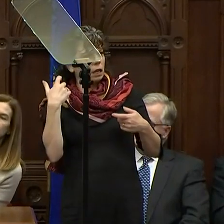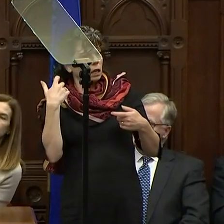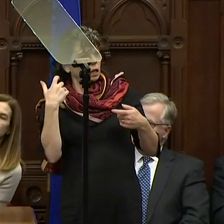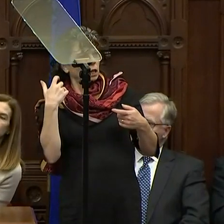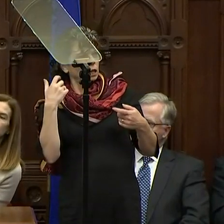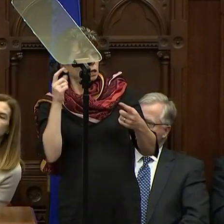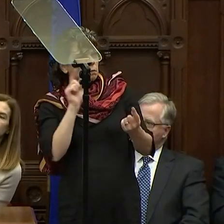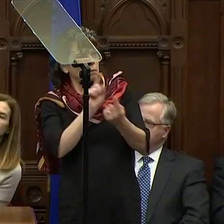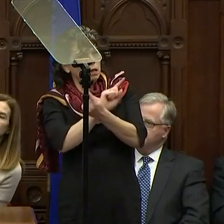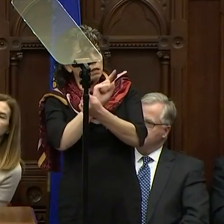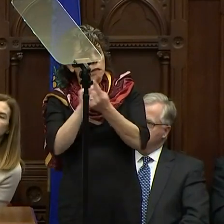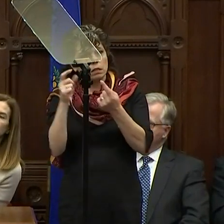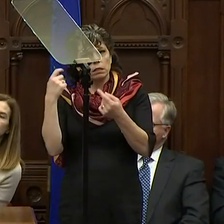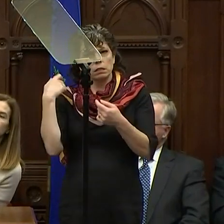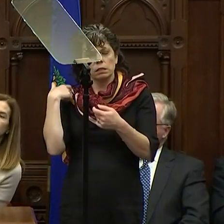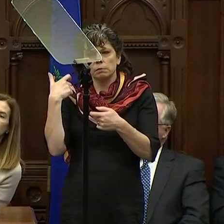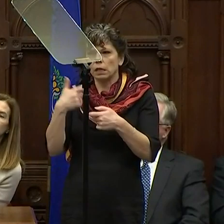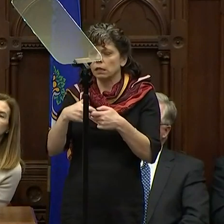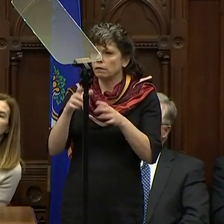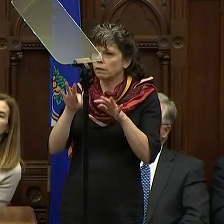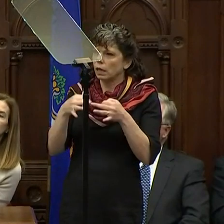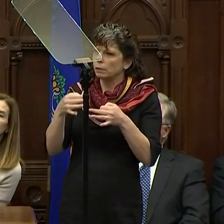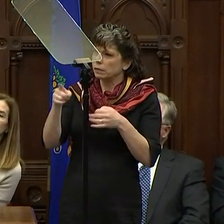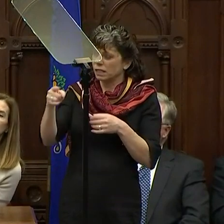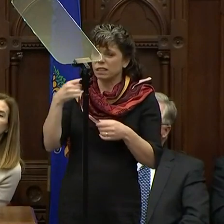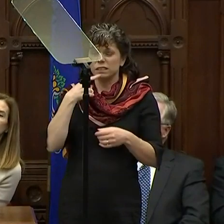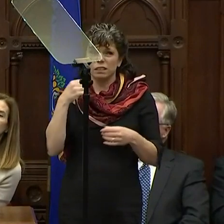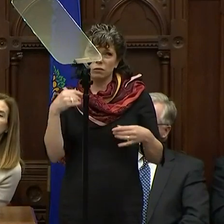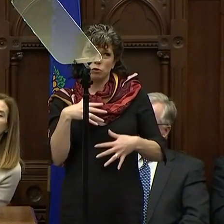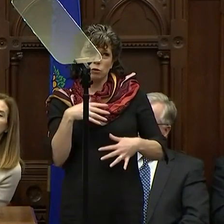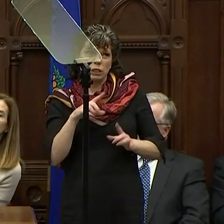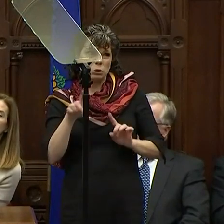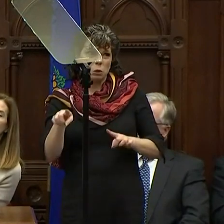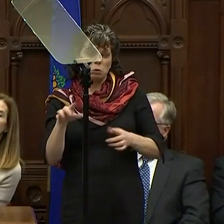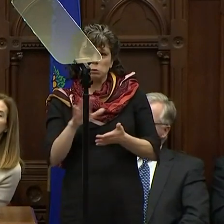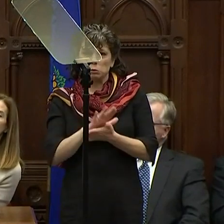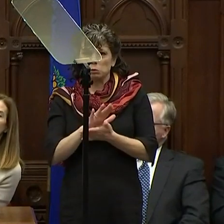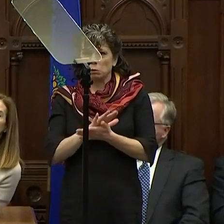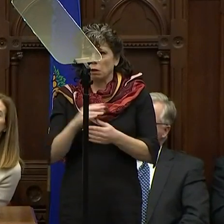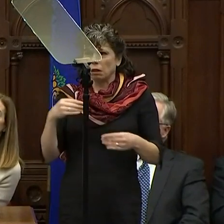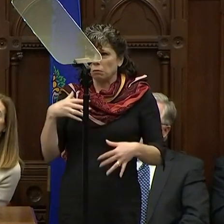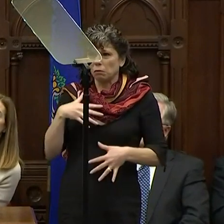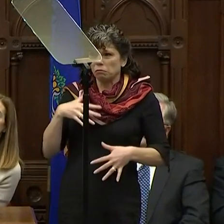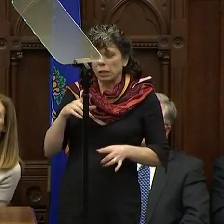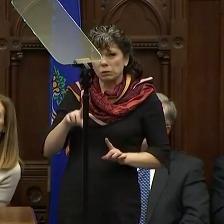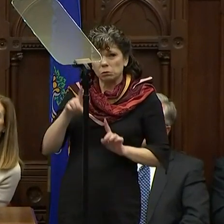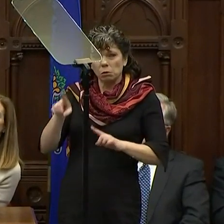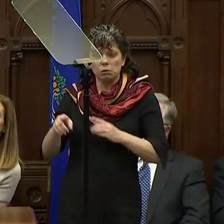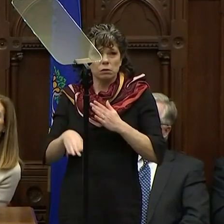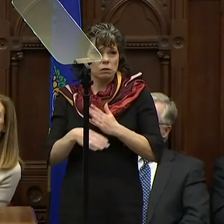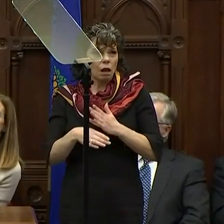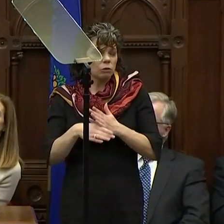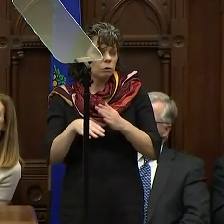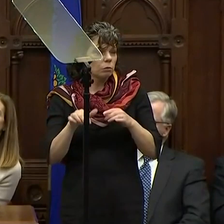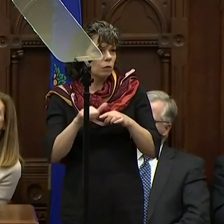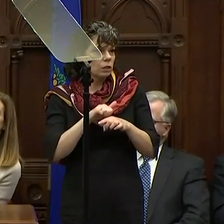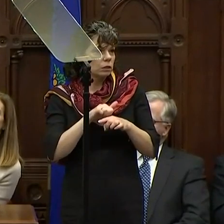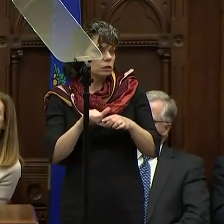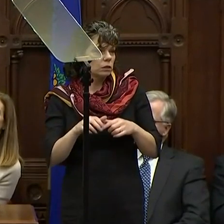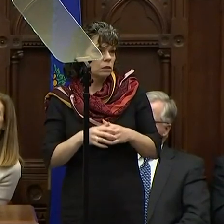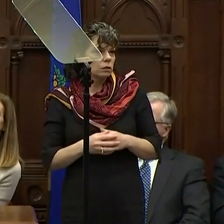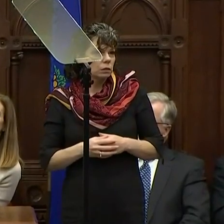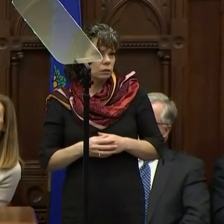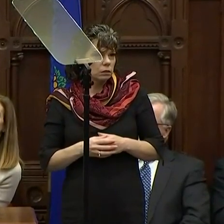kids here in Connecticut, and they were afraid to go to school. They were a little worried about going to soccer practice.